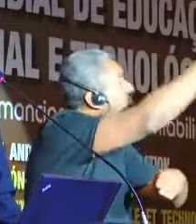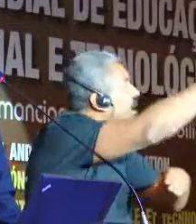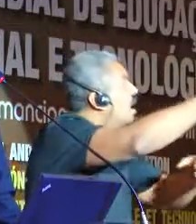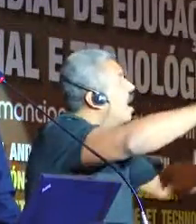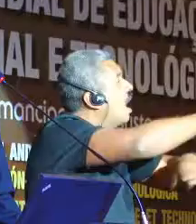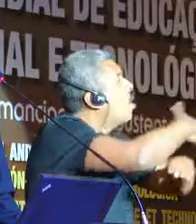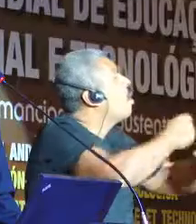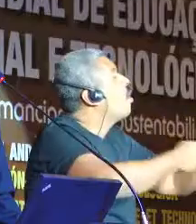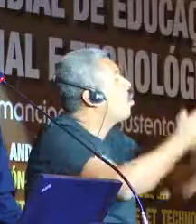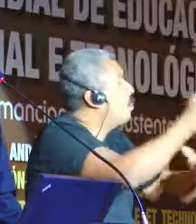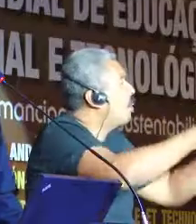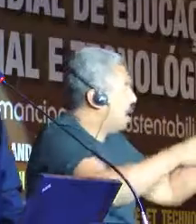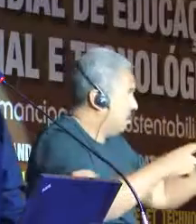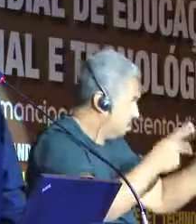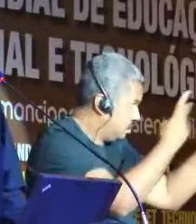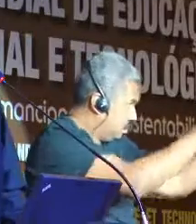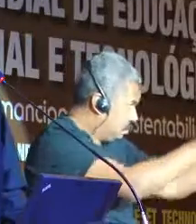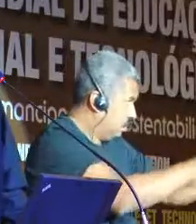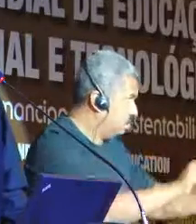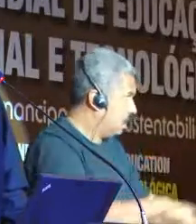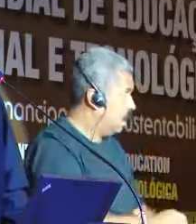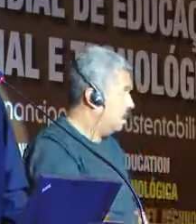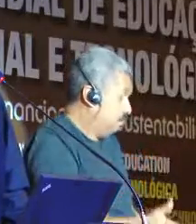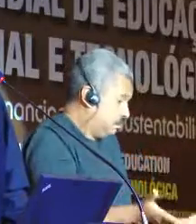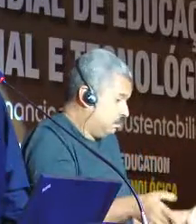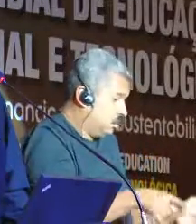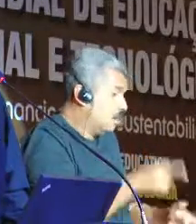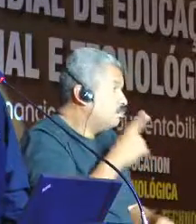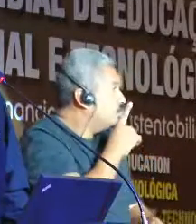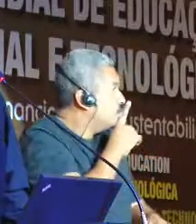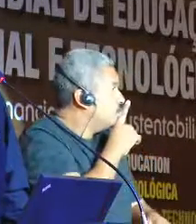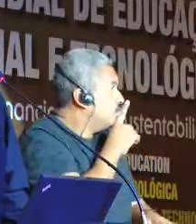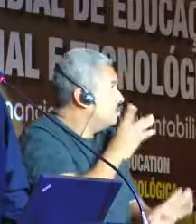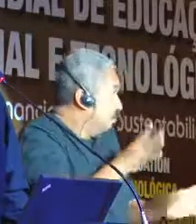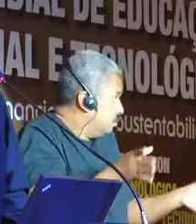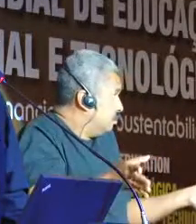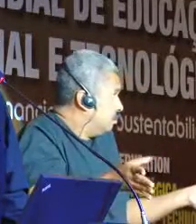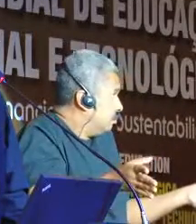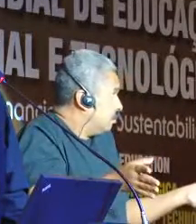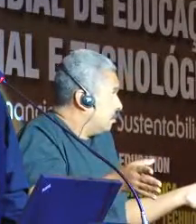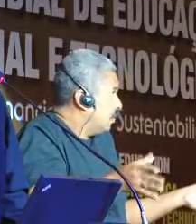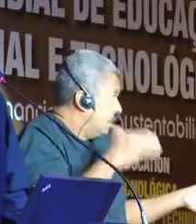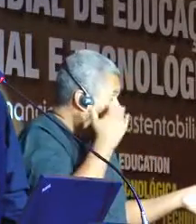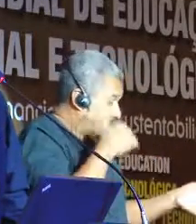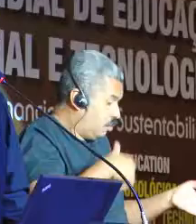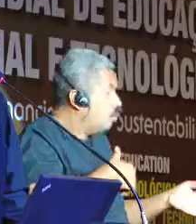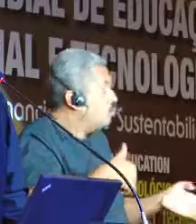and because he knew that that way they would have the money to buy his cars.